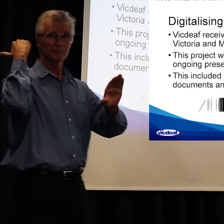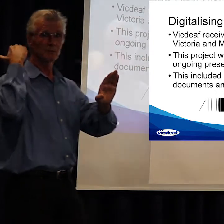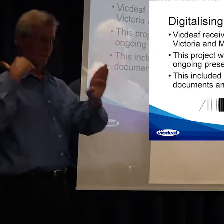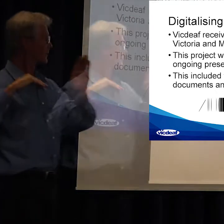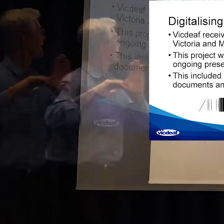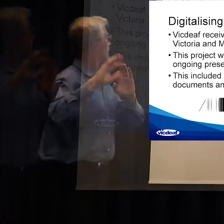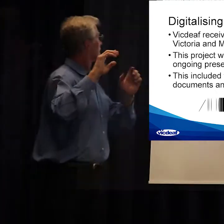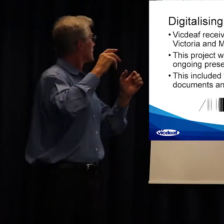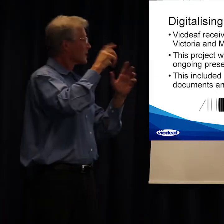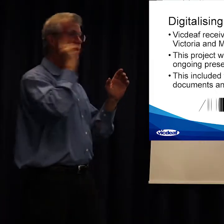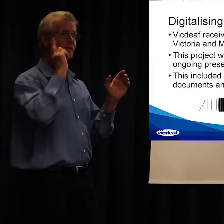So, digitising deaf history.